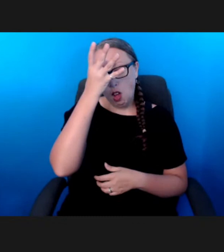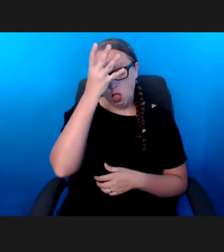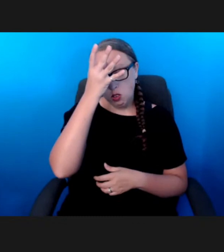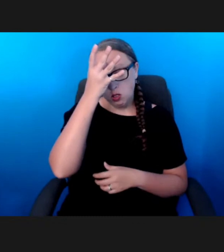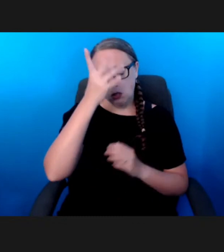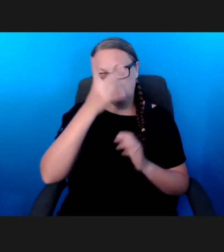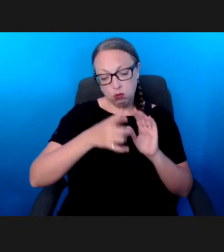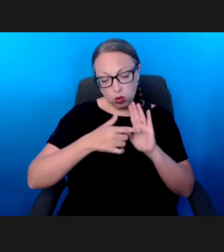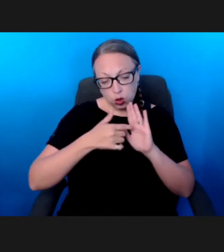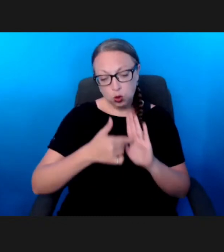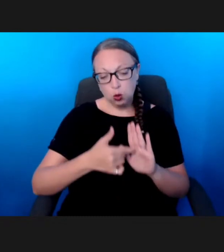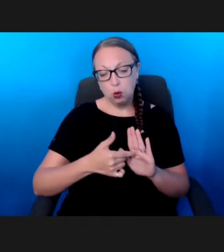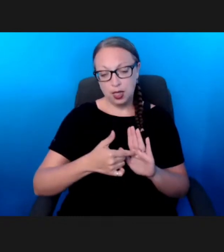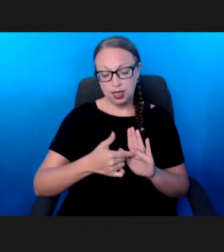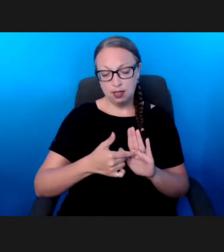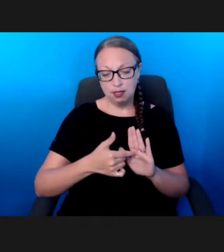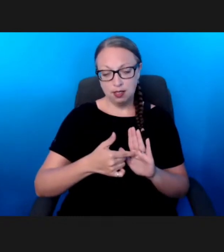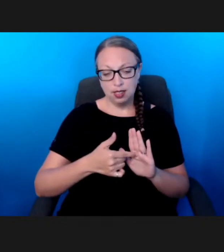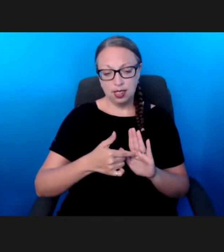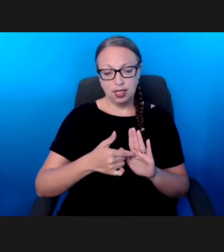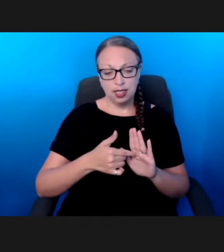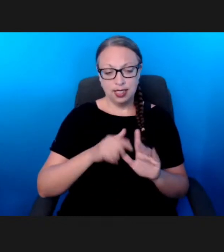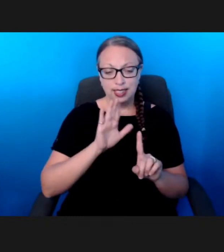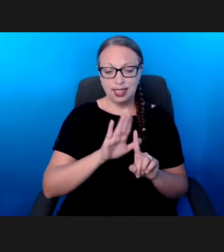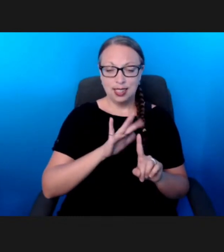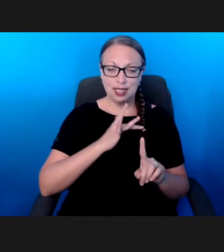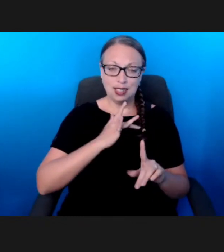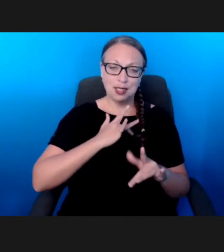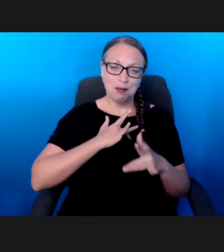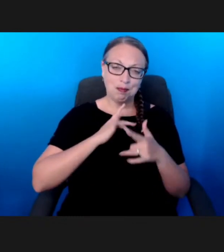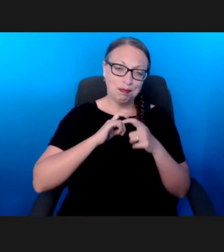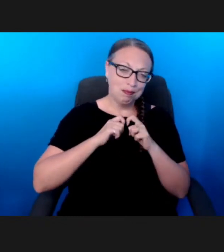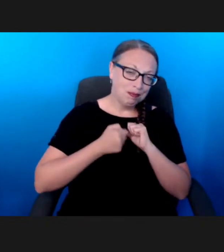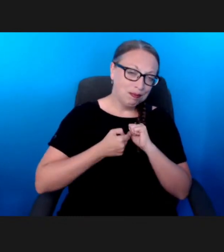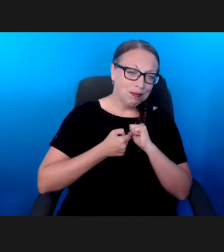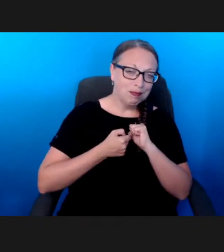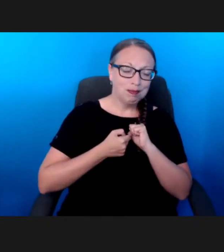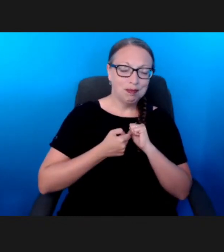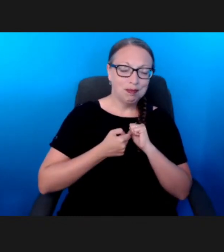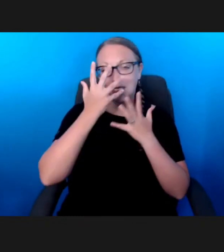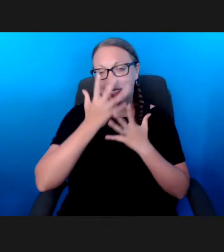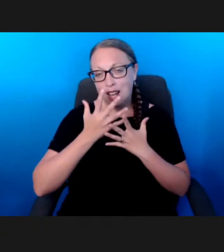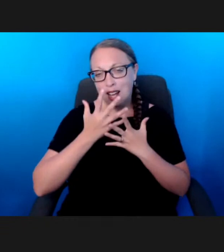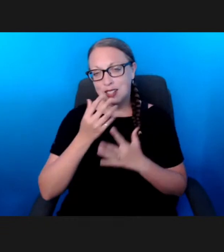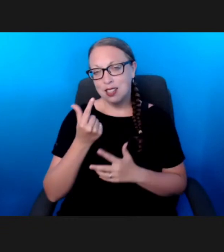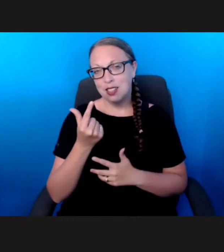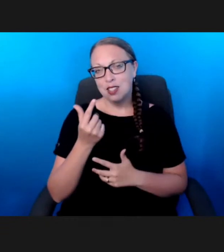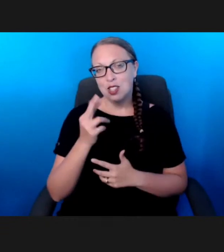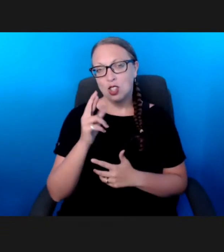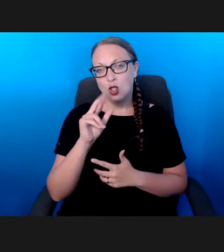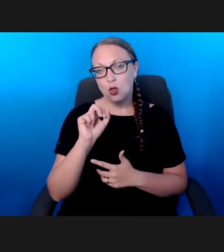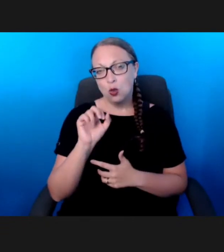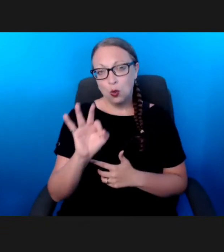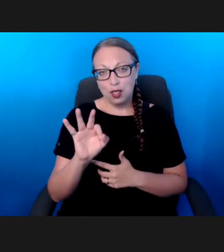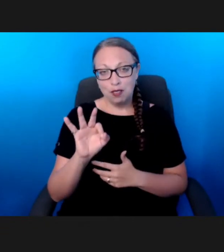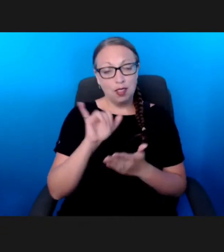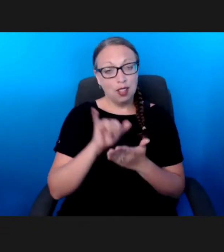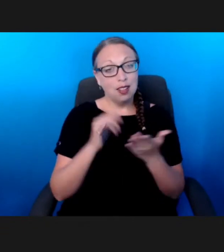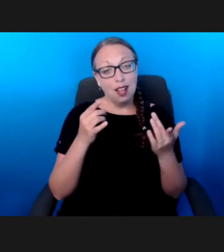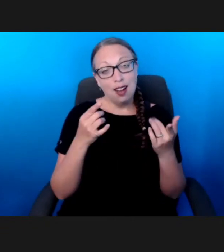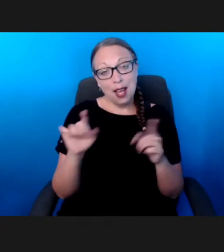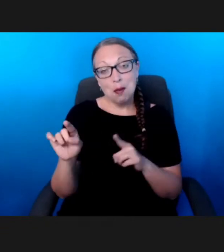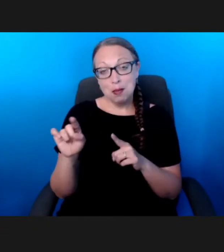his bottomless grief. And that's what we all must come to in the course of living our lives, our